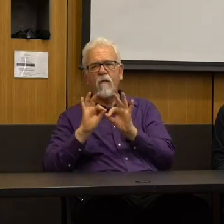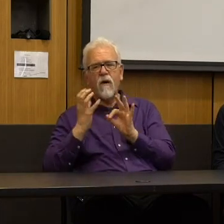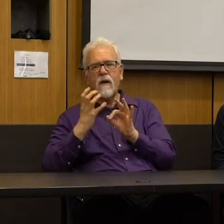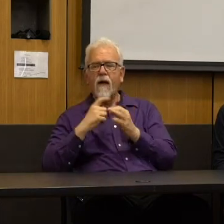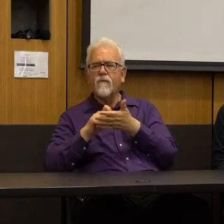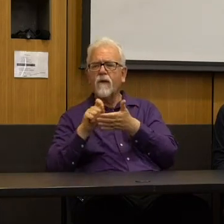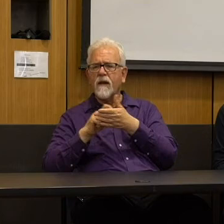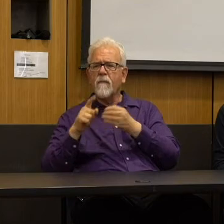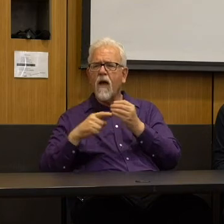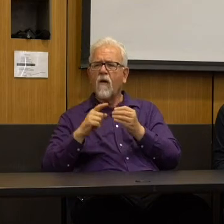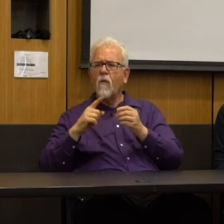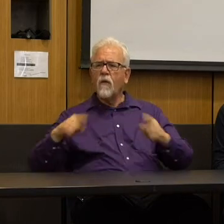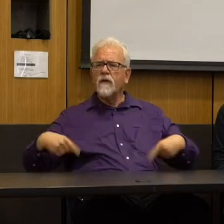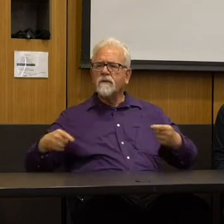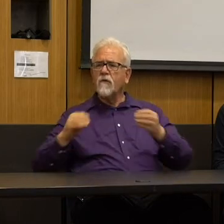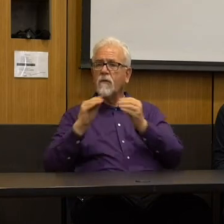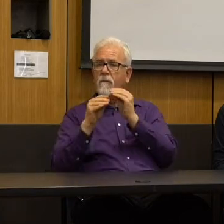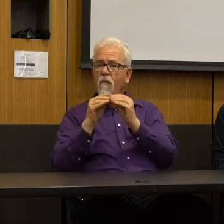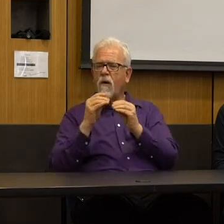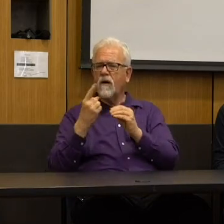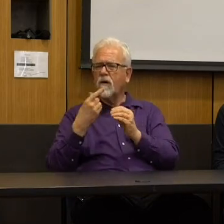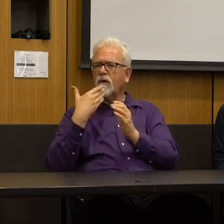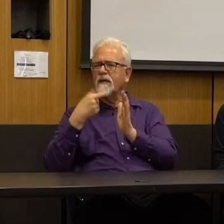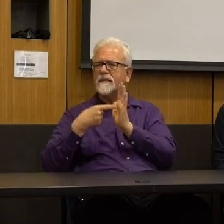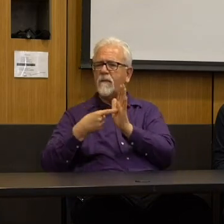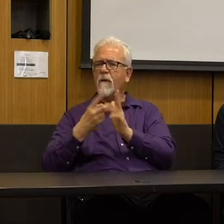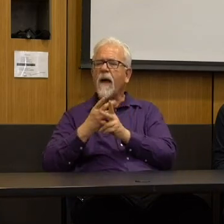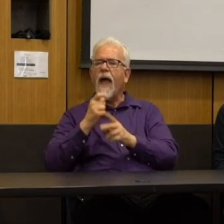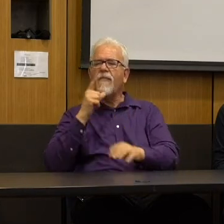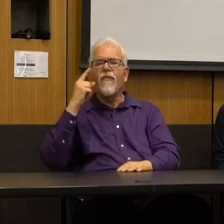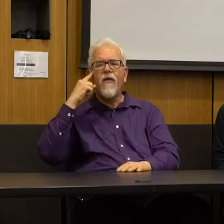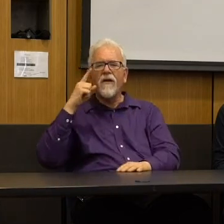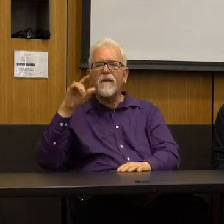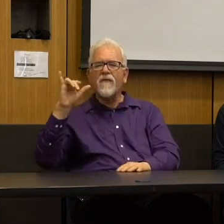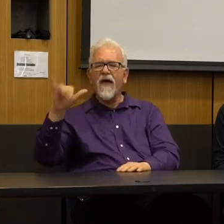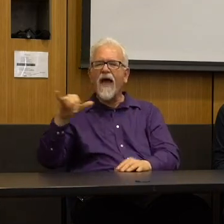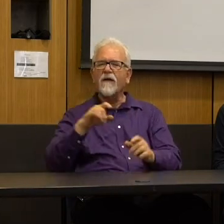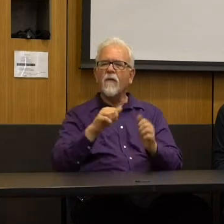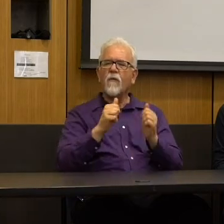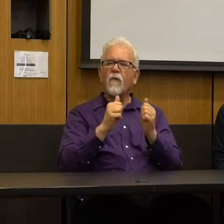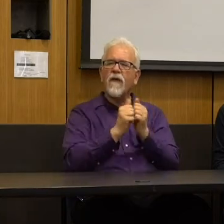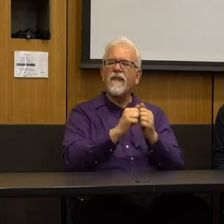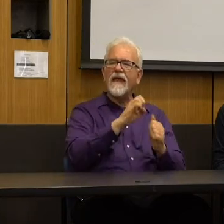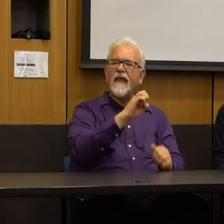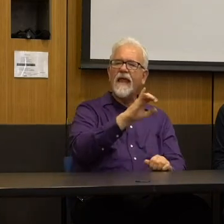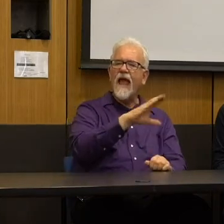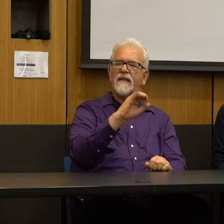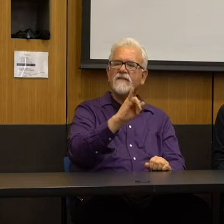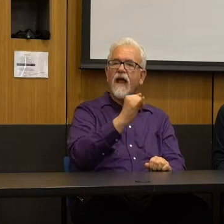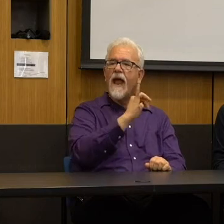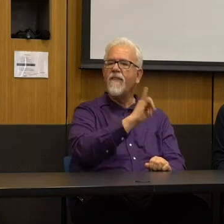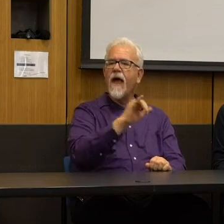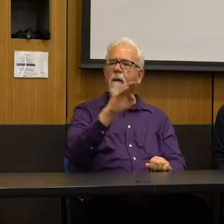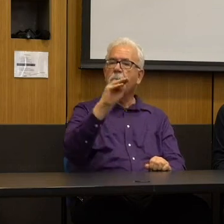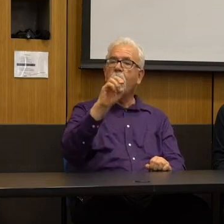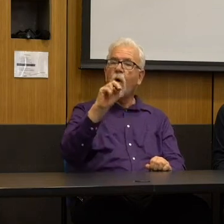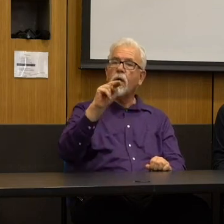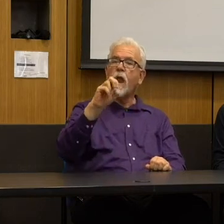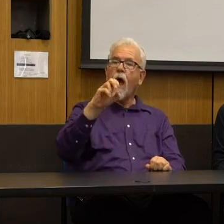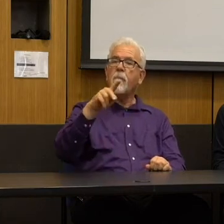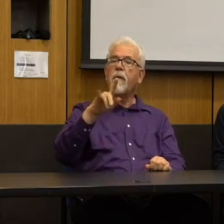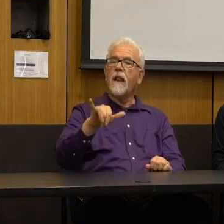on wheelchair repair as kind of an example of that, but I had not thought of it in terms of Everest and Jennings and that monopoly that they had.